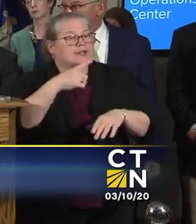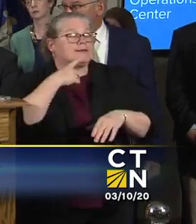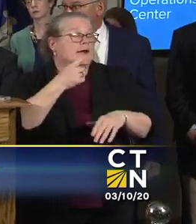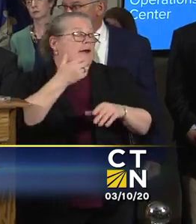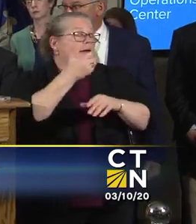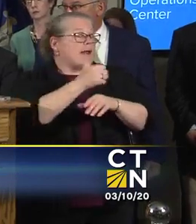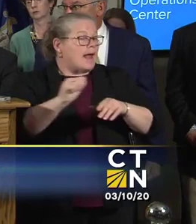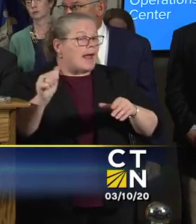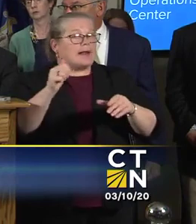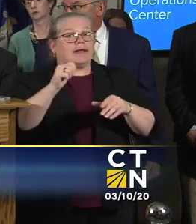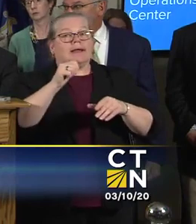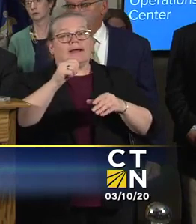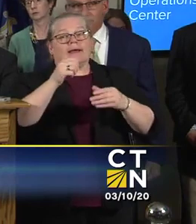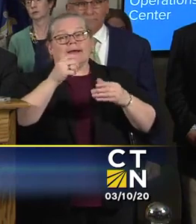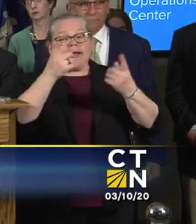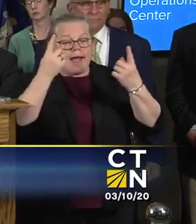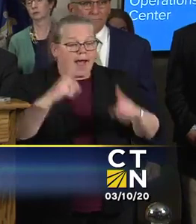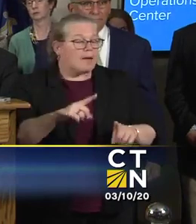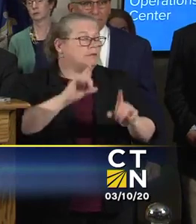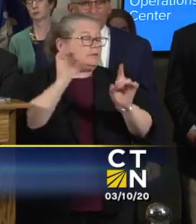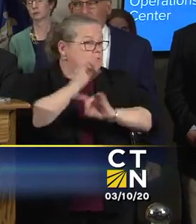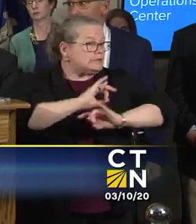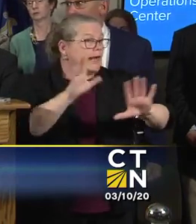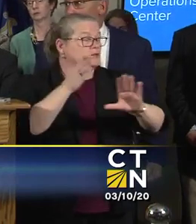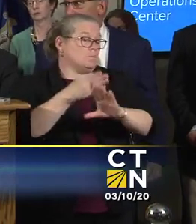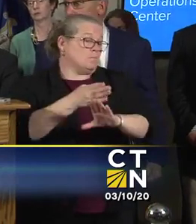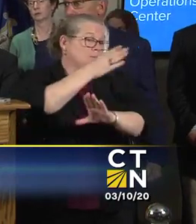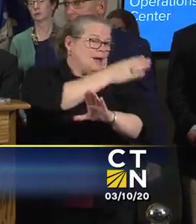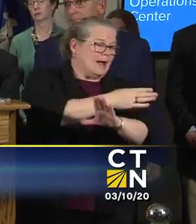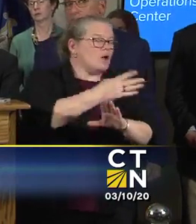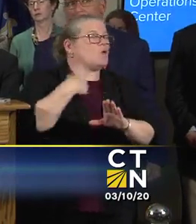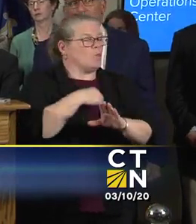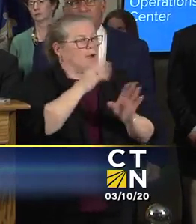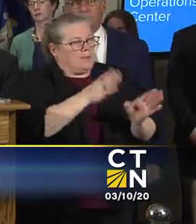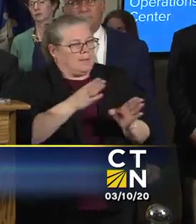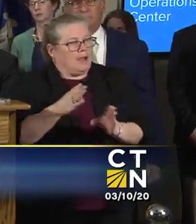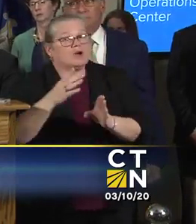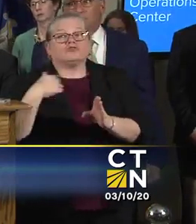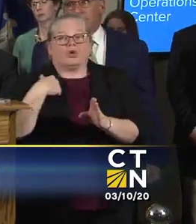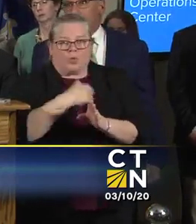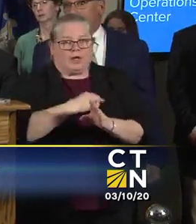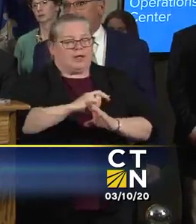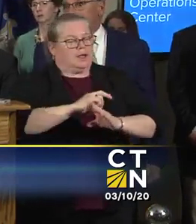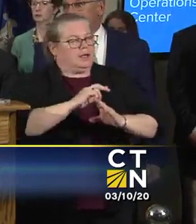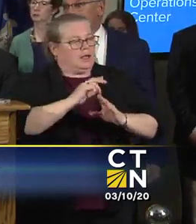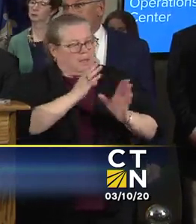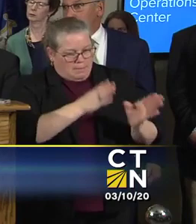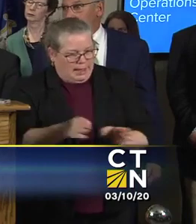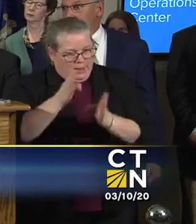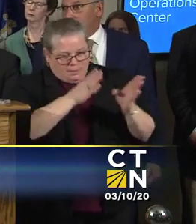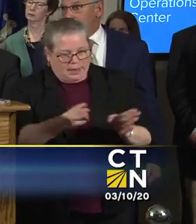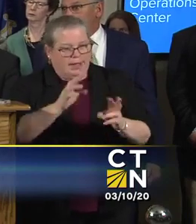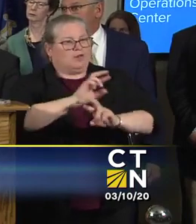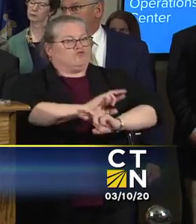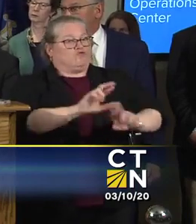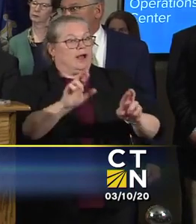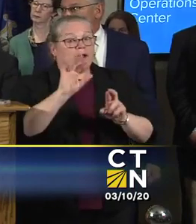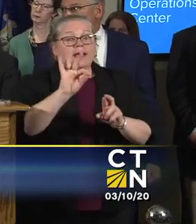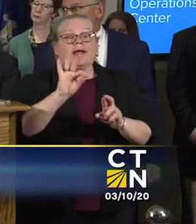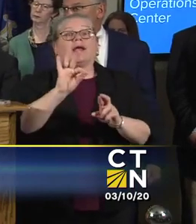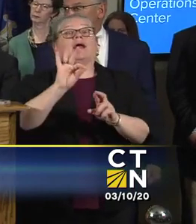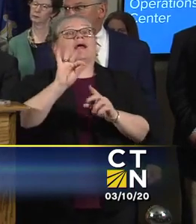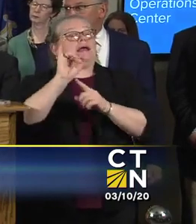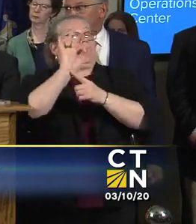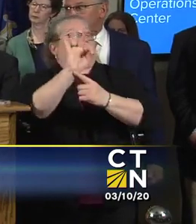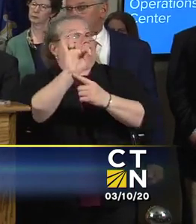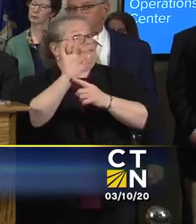pre-landfall, this is what we do to prepare. So, and that we are aggressively being proactive to prepare for the worst-case scenario